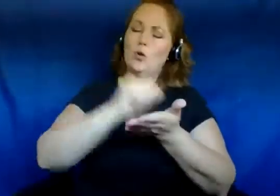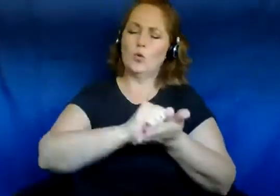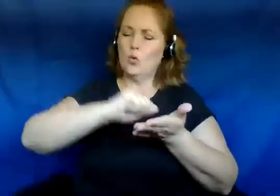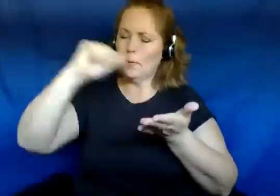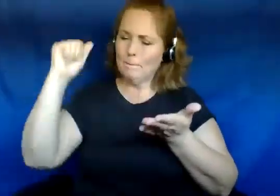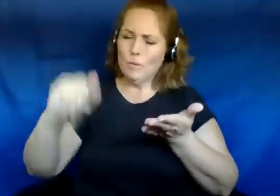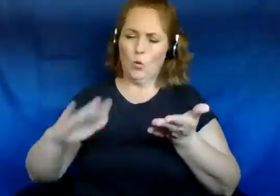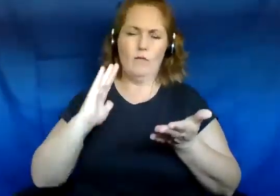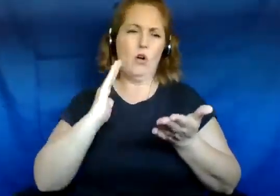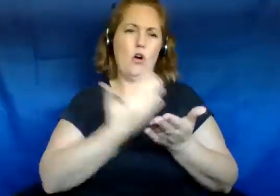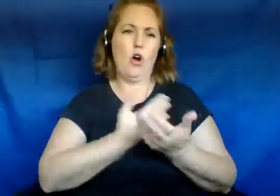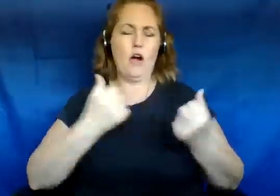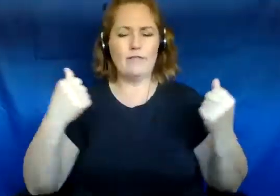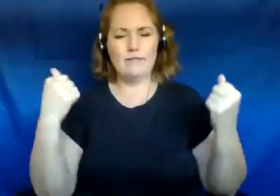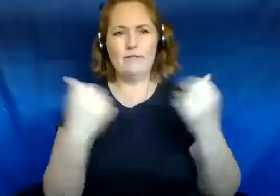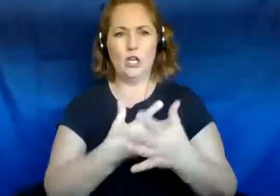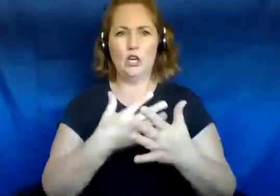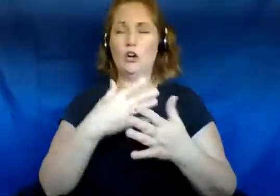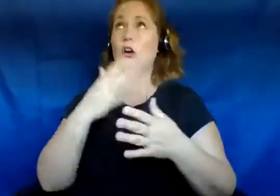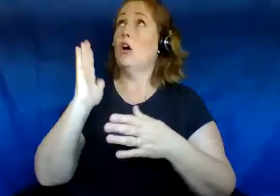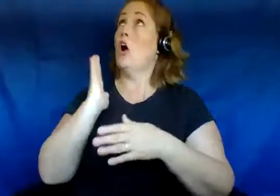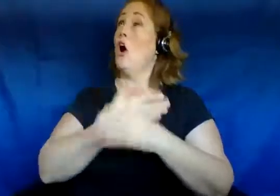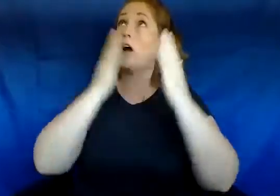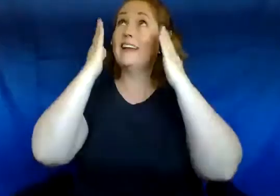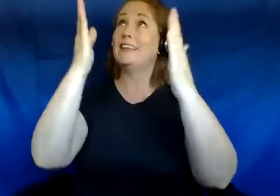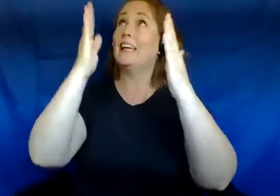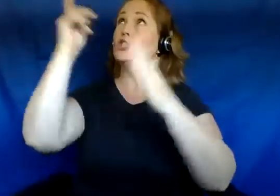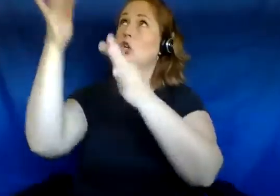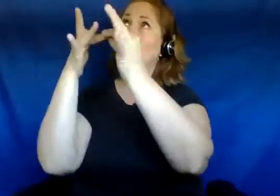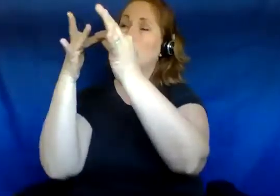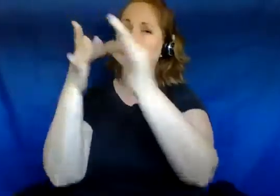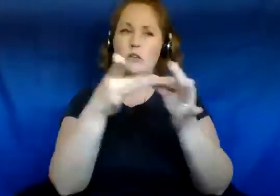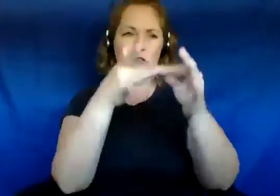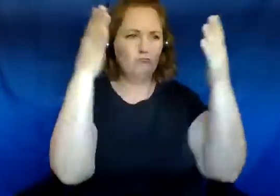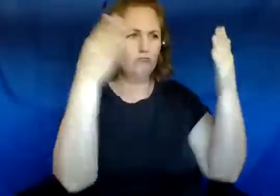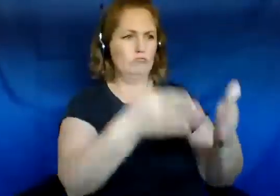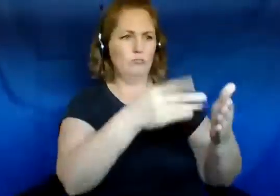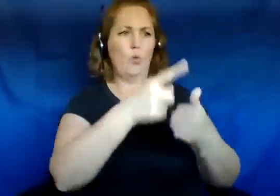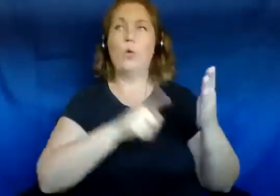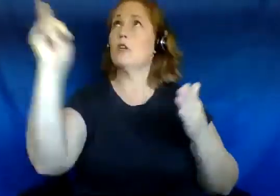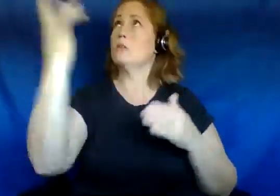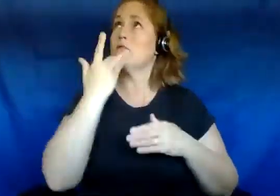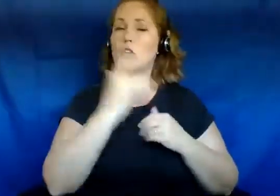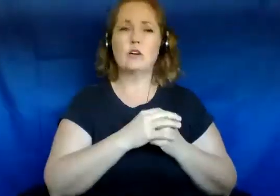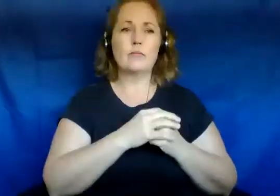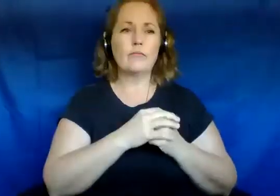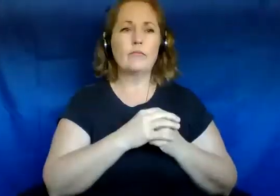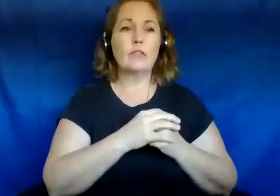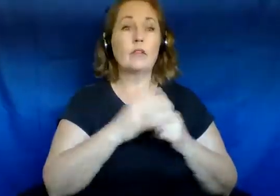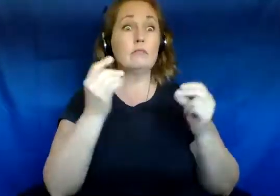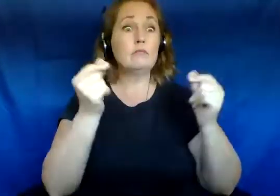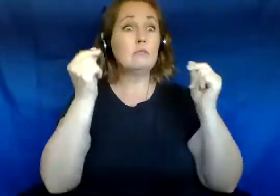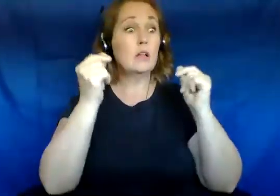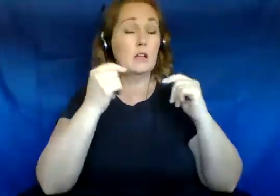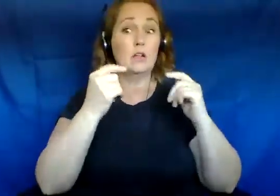fear and direct our attention to what he would have us be. Then it says, at